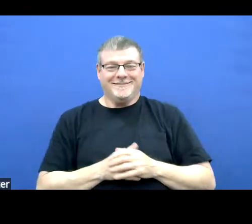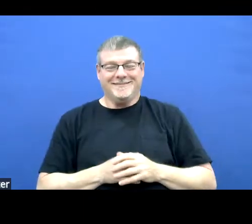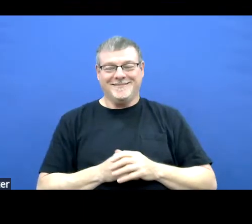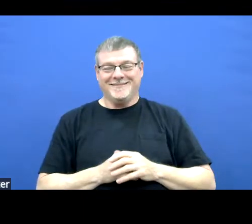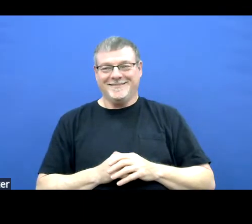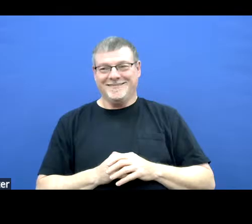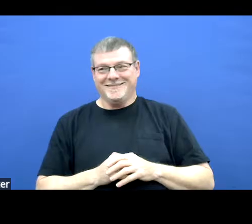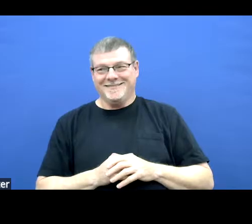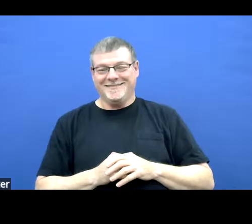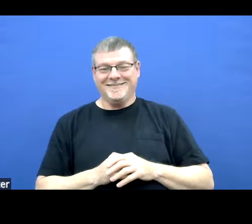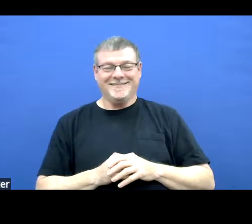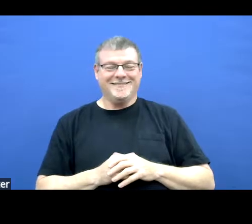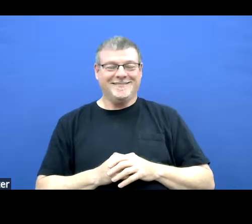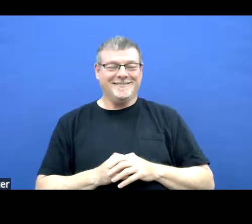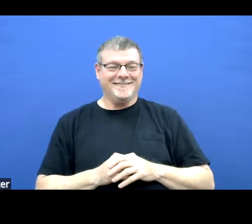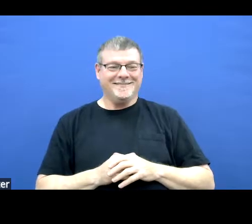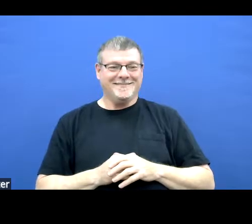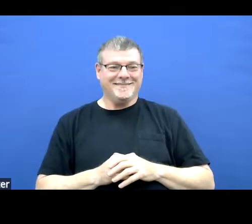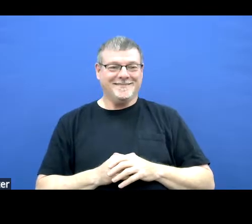So